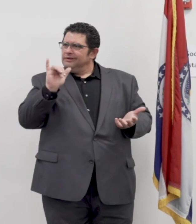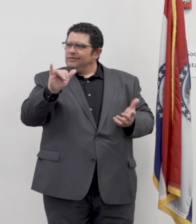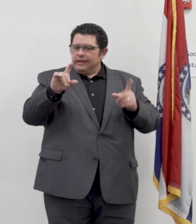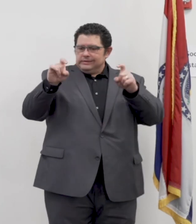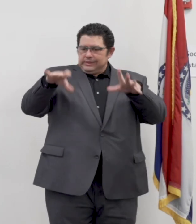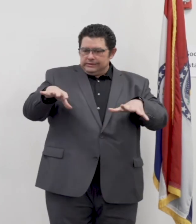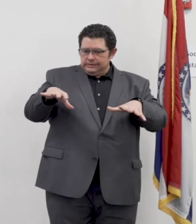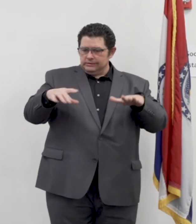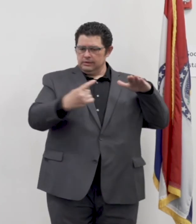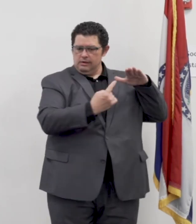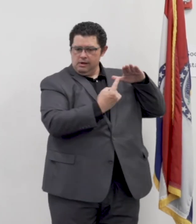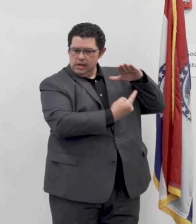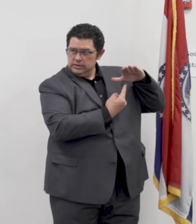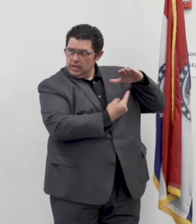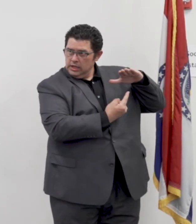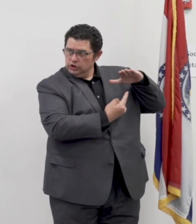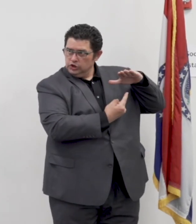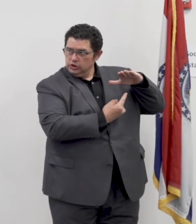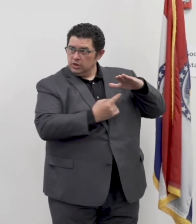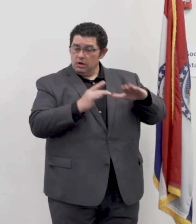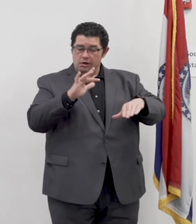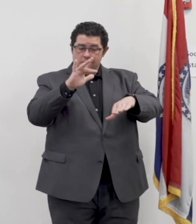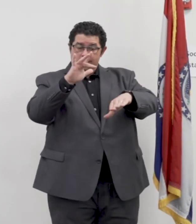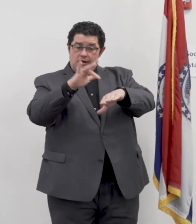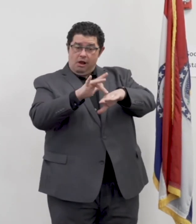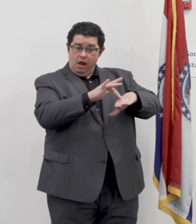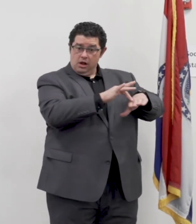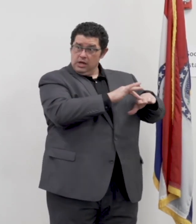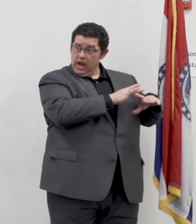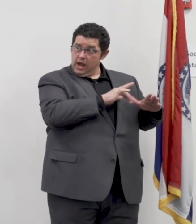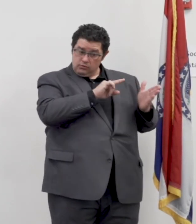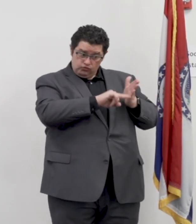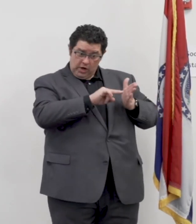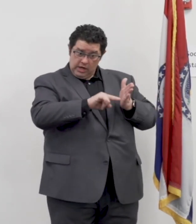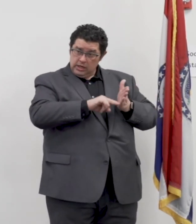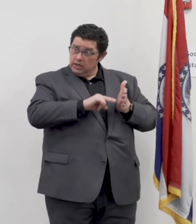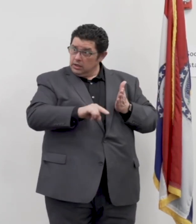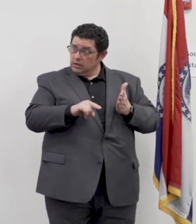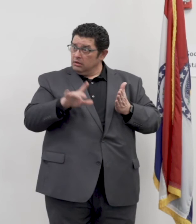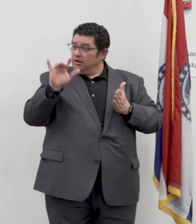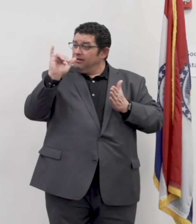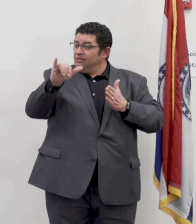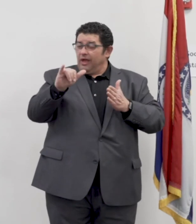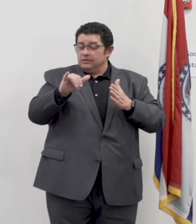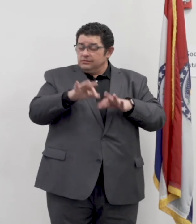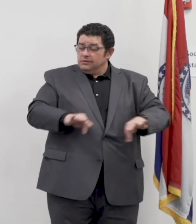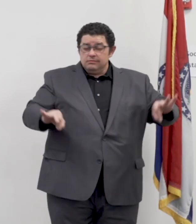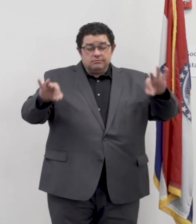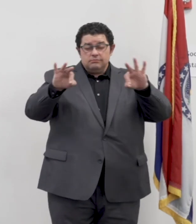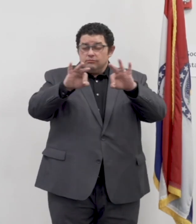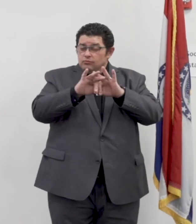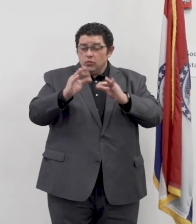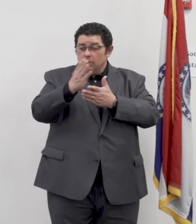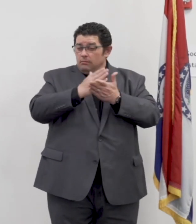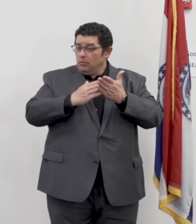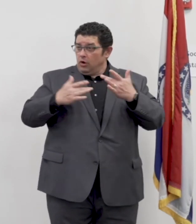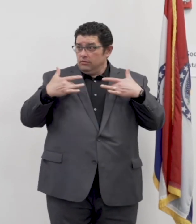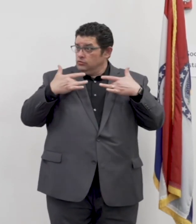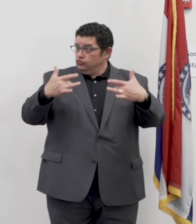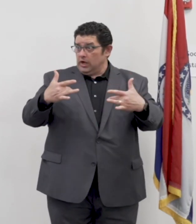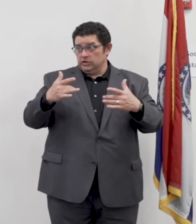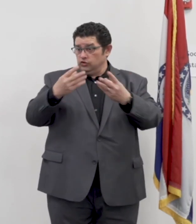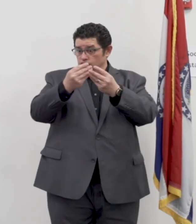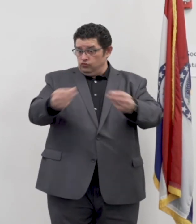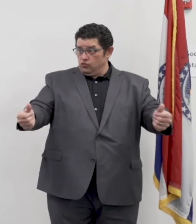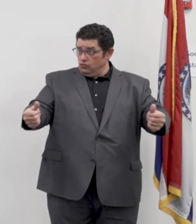isolation, contact tracking, tracing, and advising is the fundamental piece of this public health strategy. So you don't